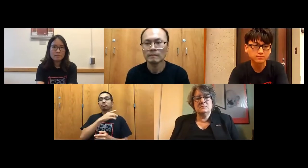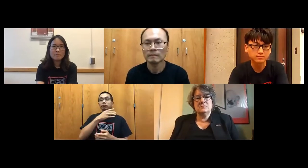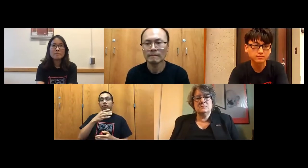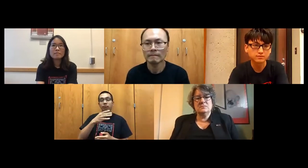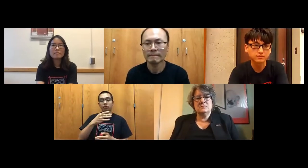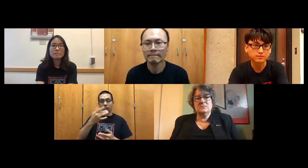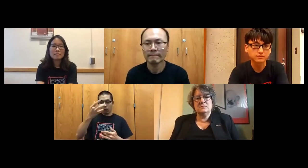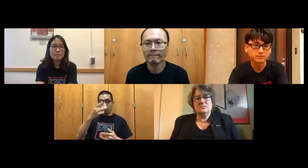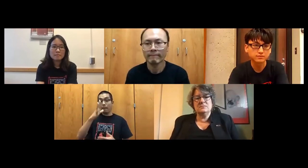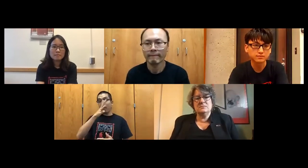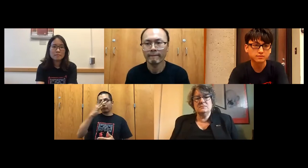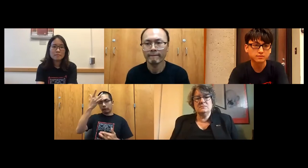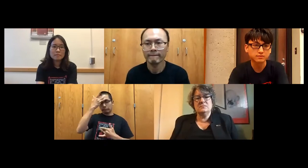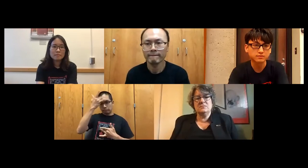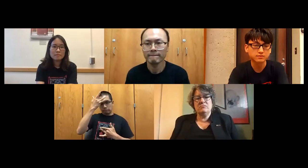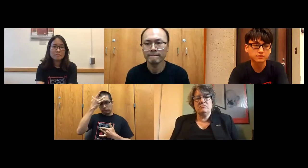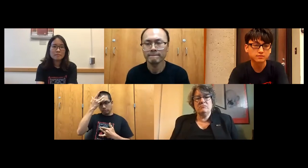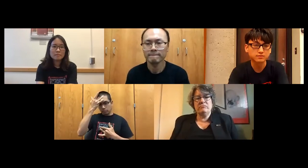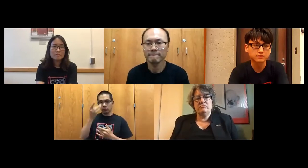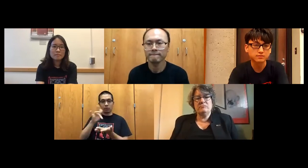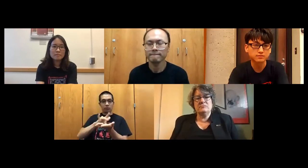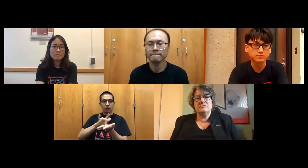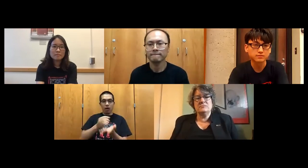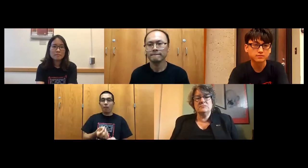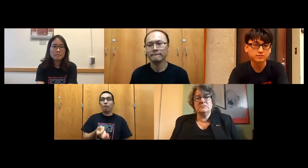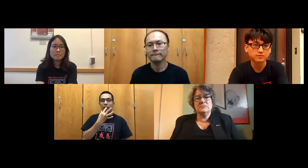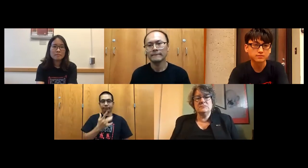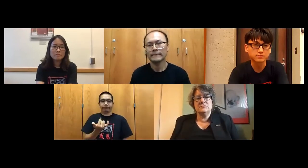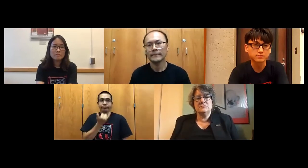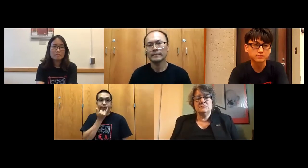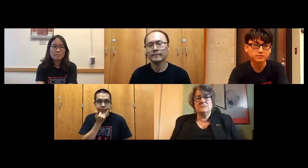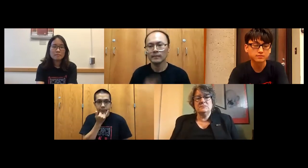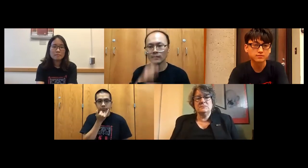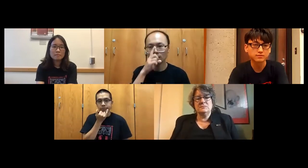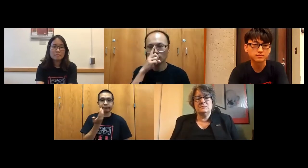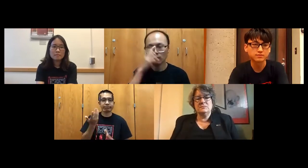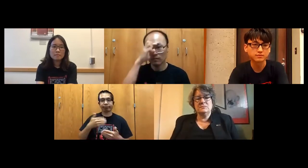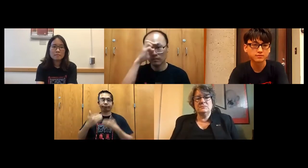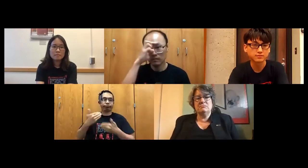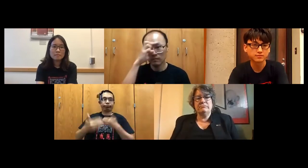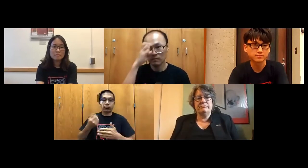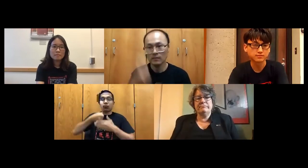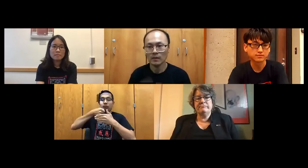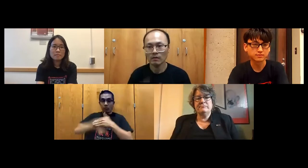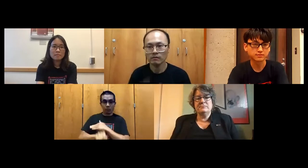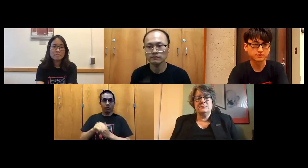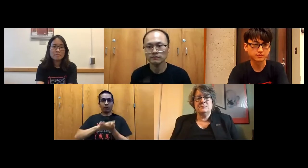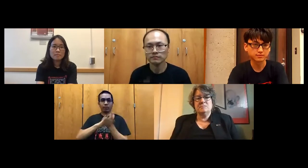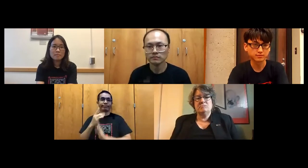At 4 months pregnant, my mother contracted an illness and took some medicine that